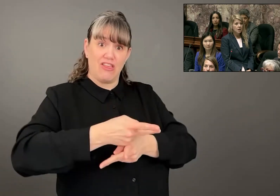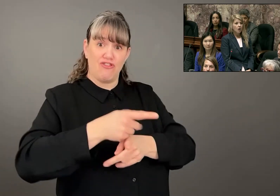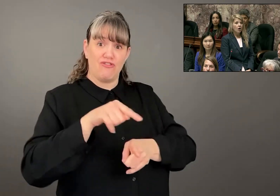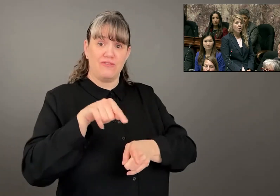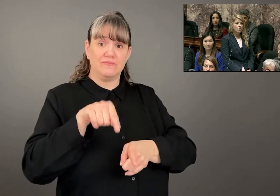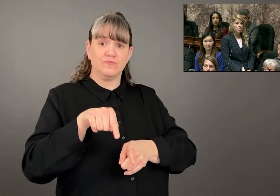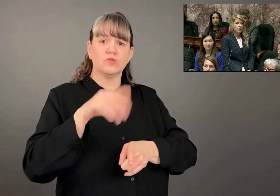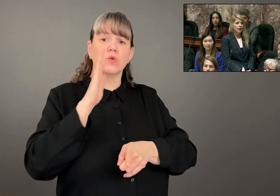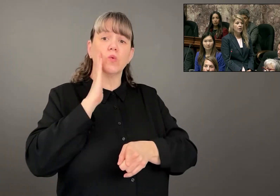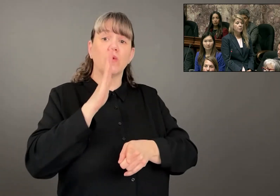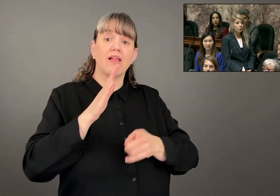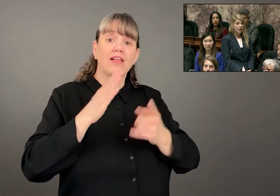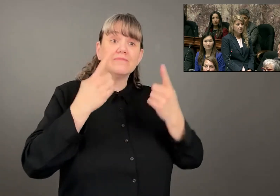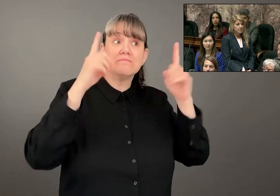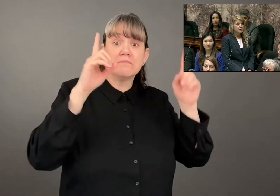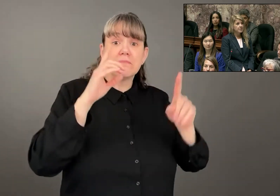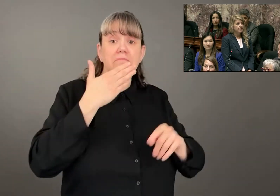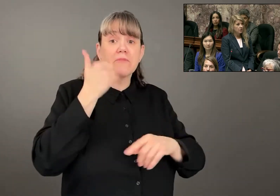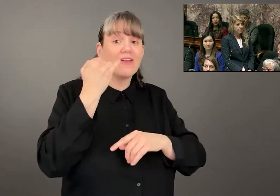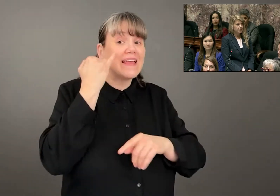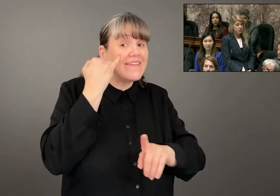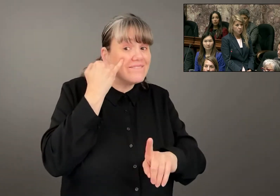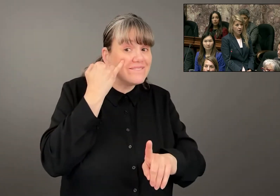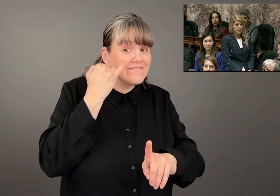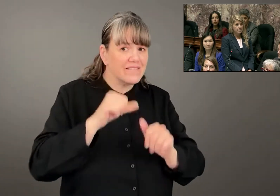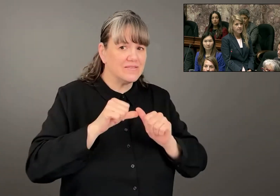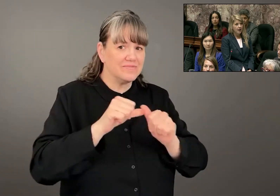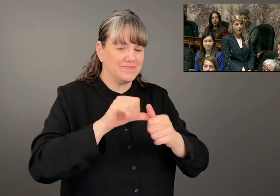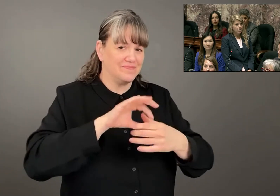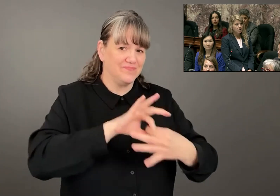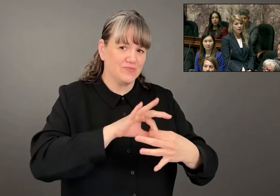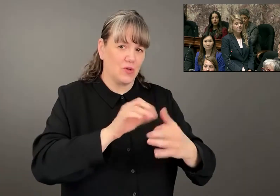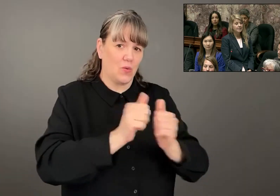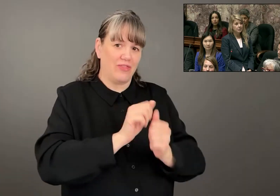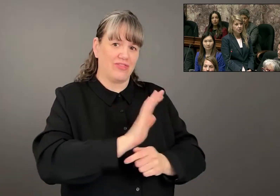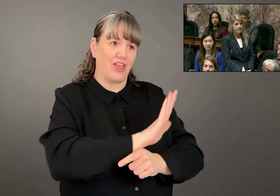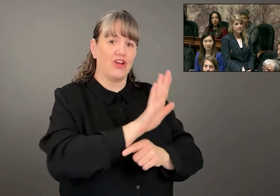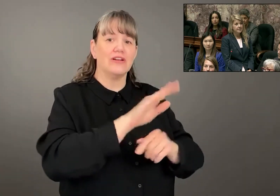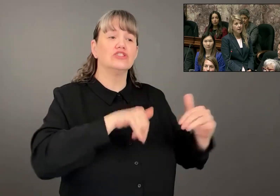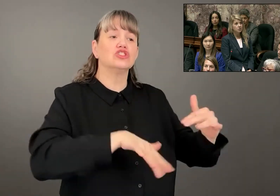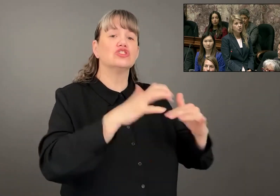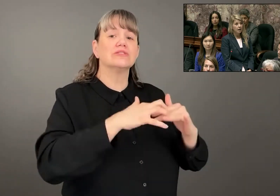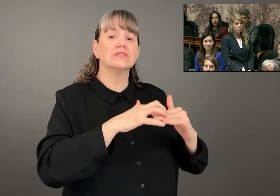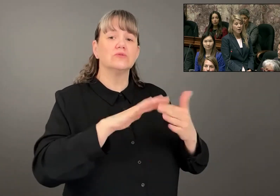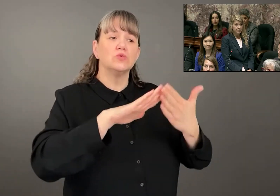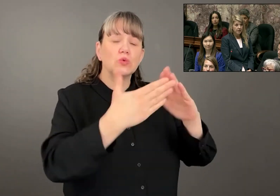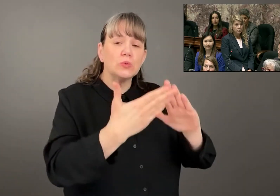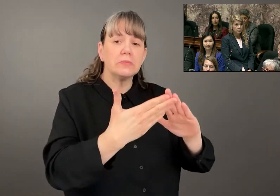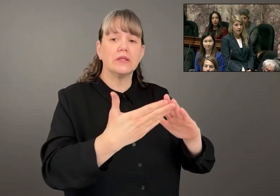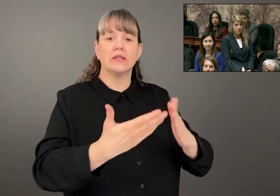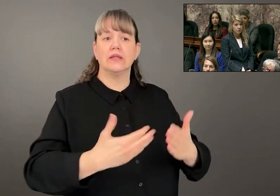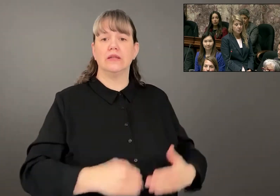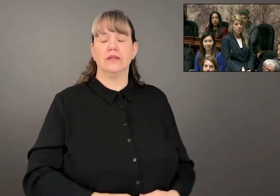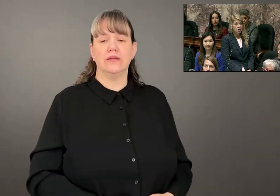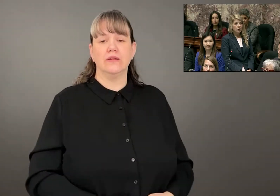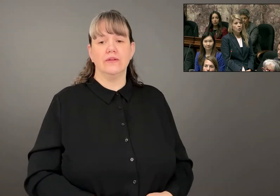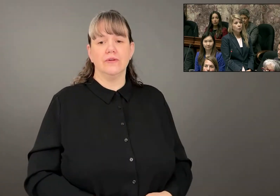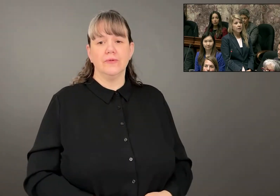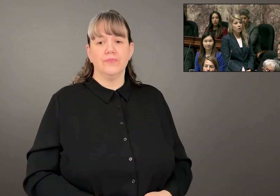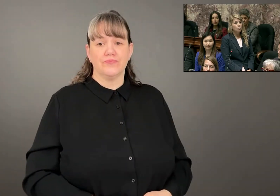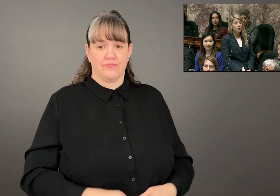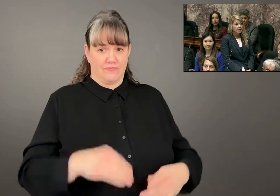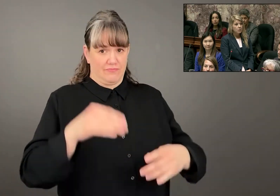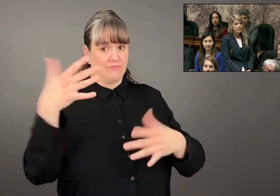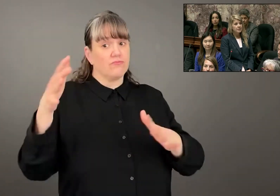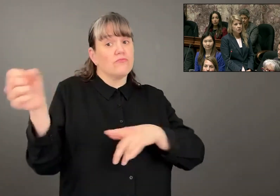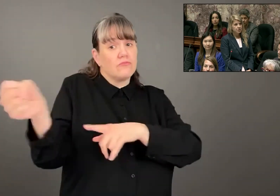communities. Our province was the very first province to hire an Indigenous child welfare director. We